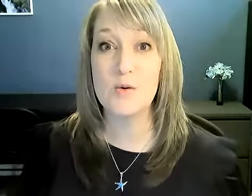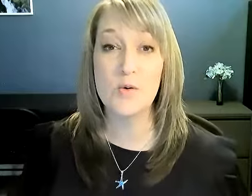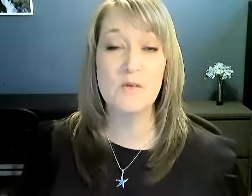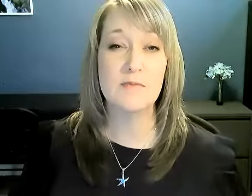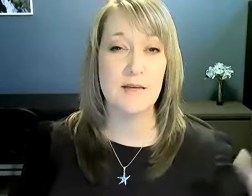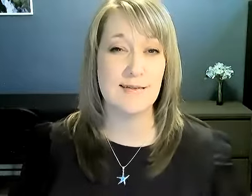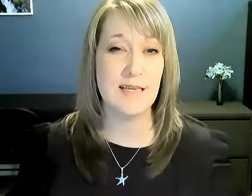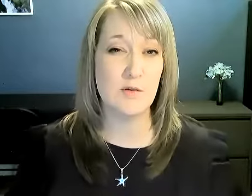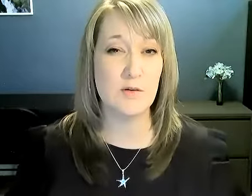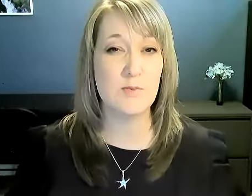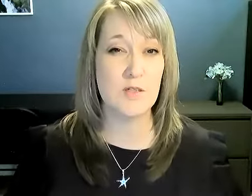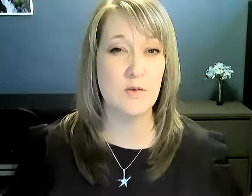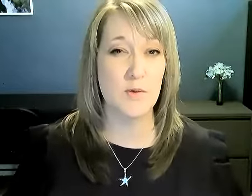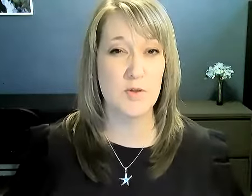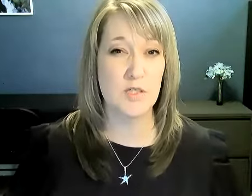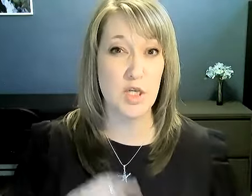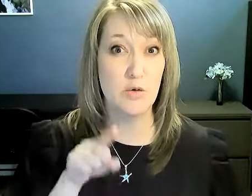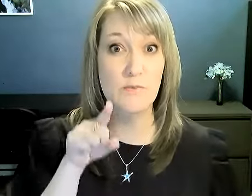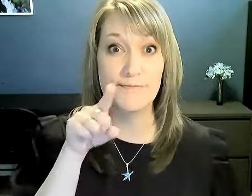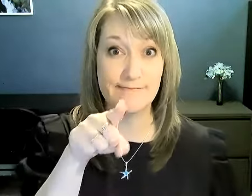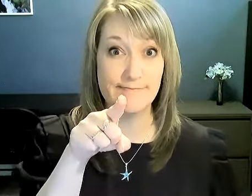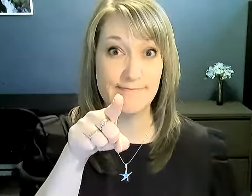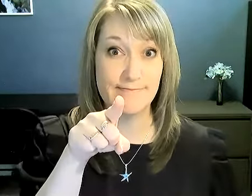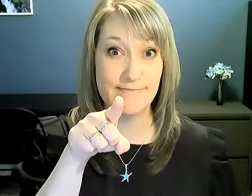you, a singular person, one person, you.